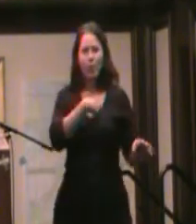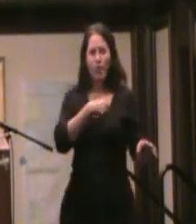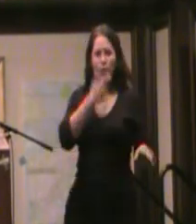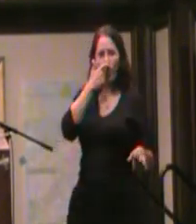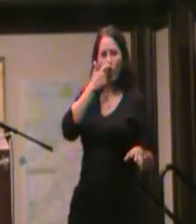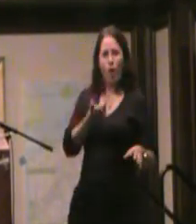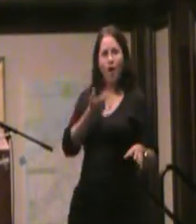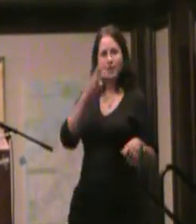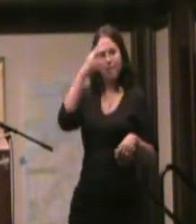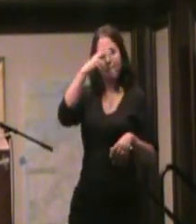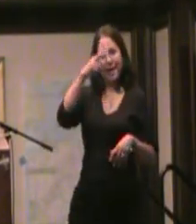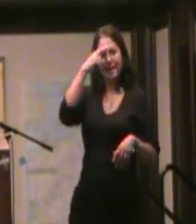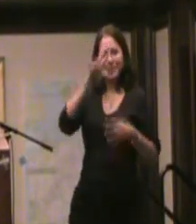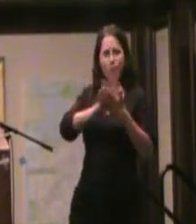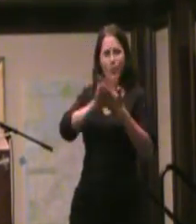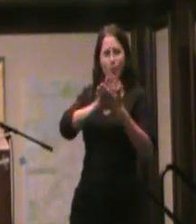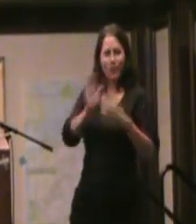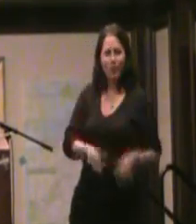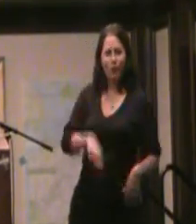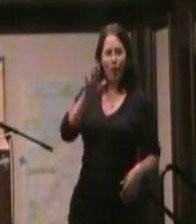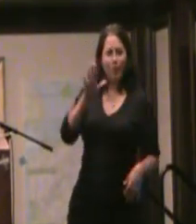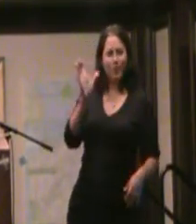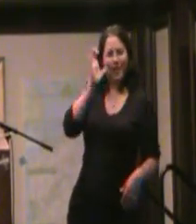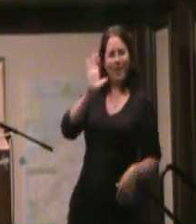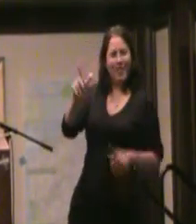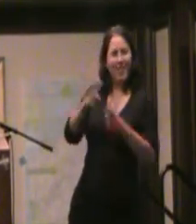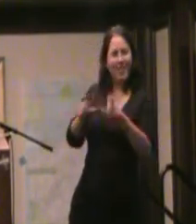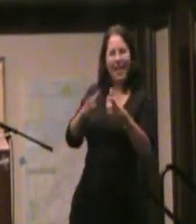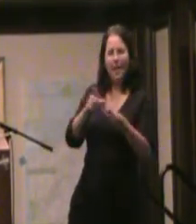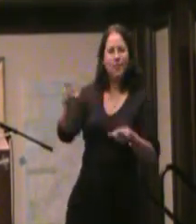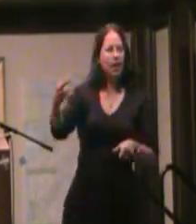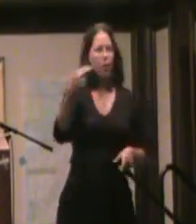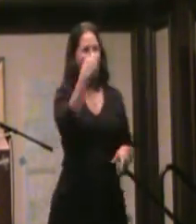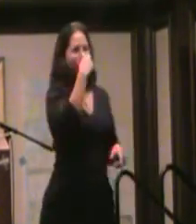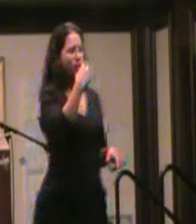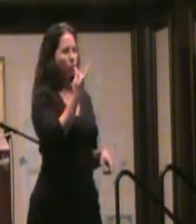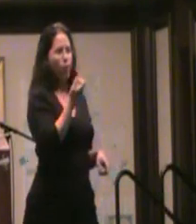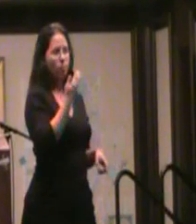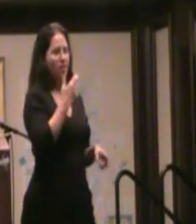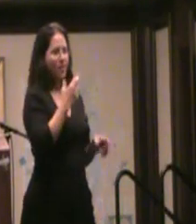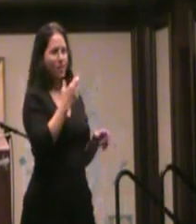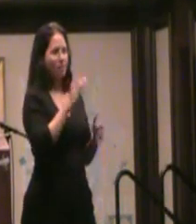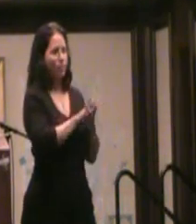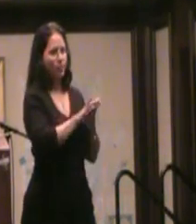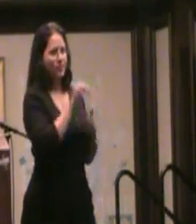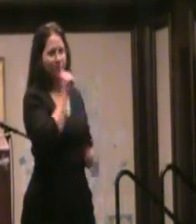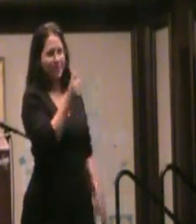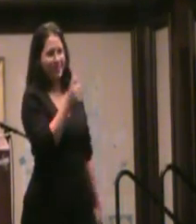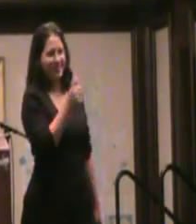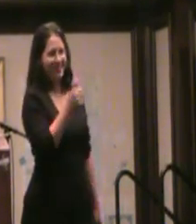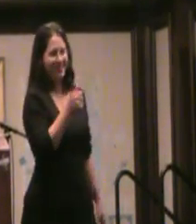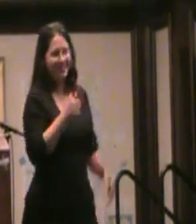watched Mexican movies growing up. But they haven't watched any Puerto Rican movies.